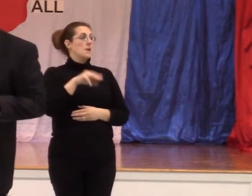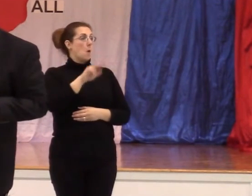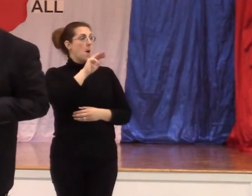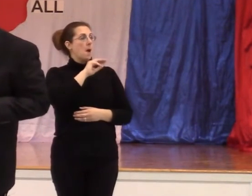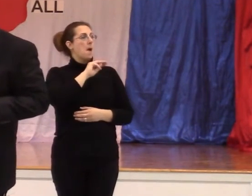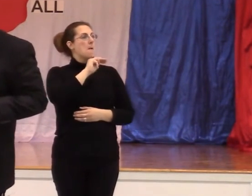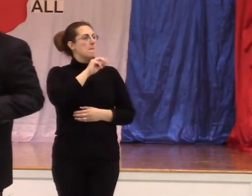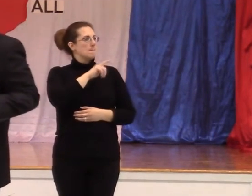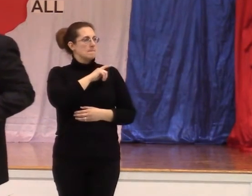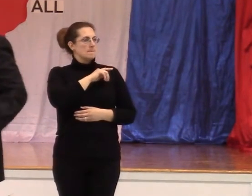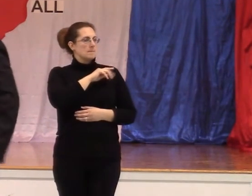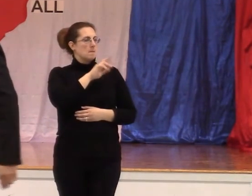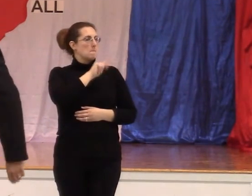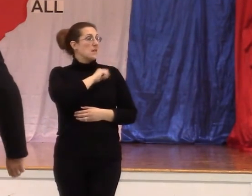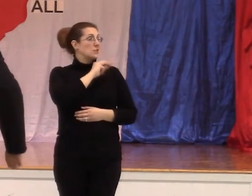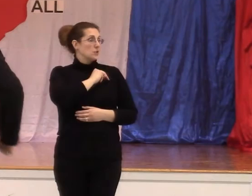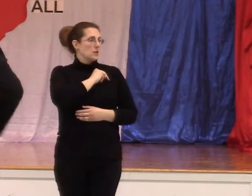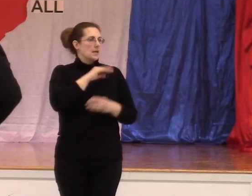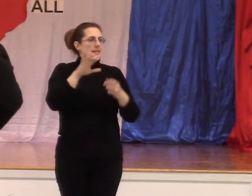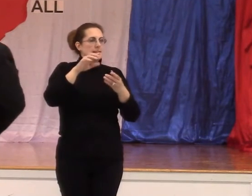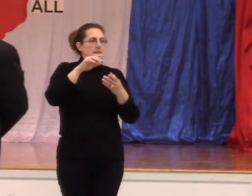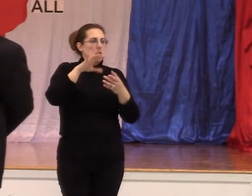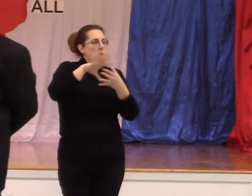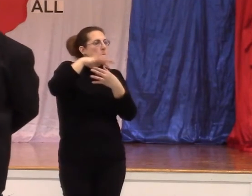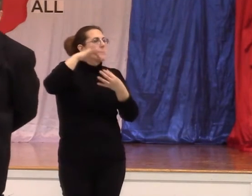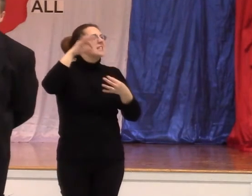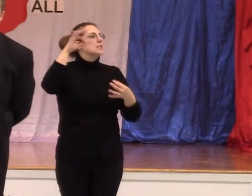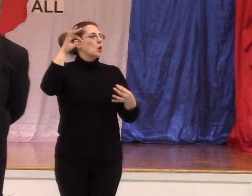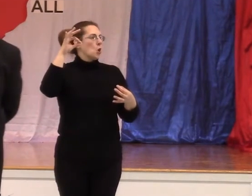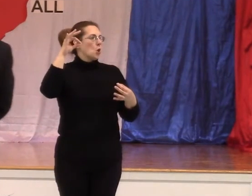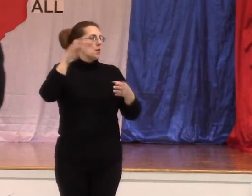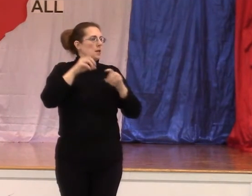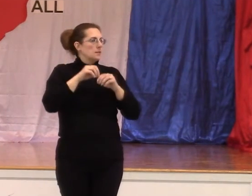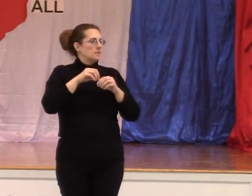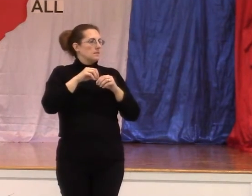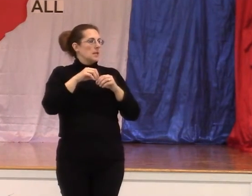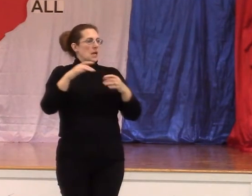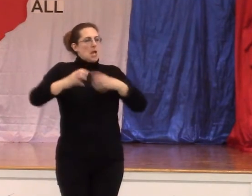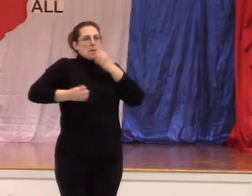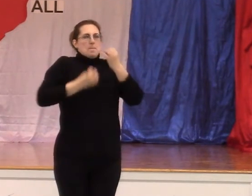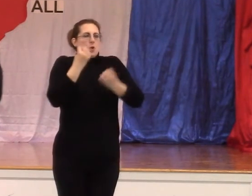strongly mystical, strongly